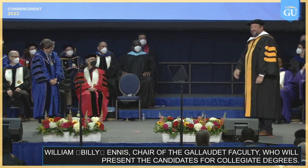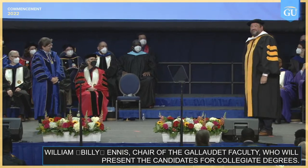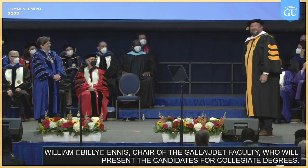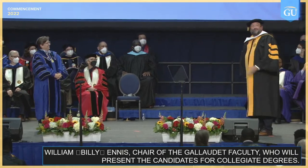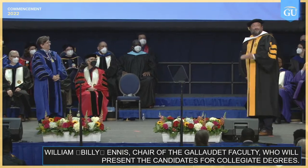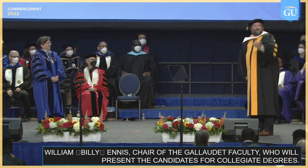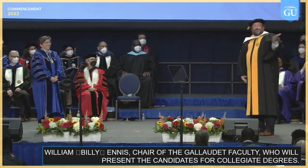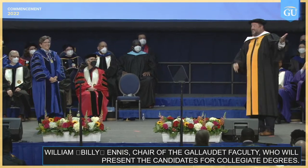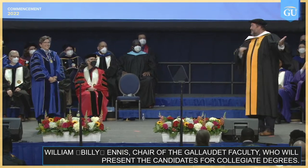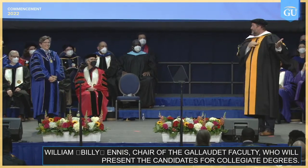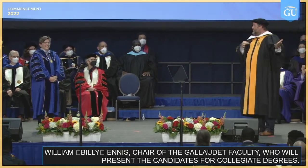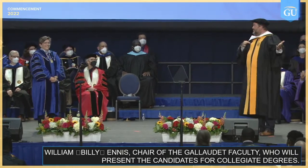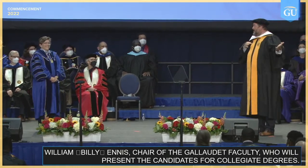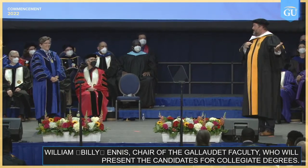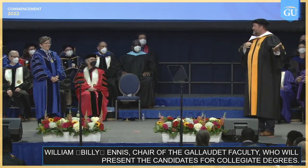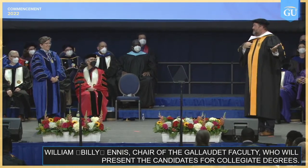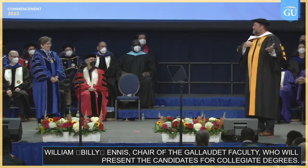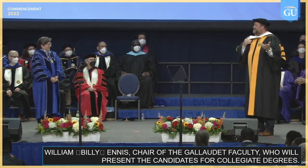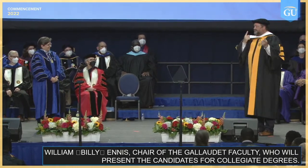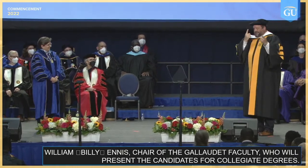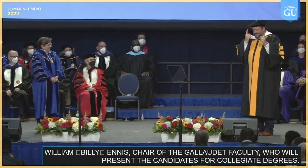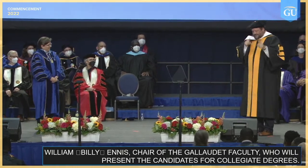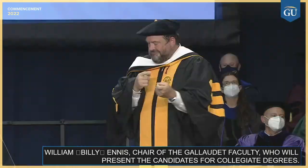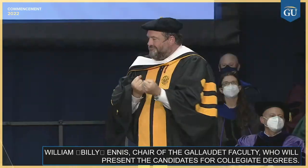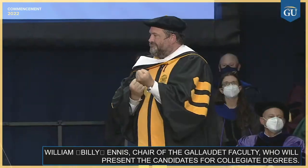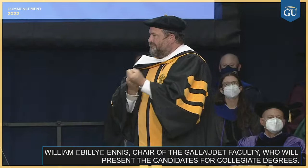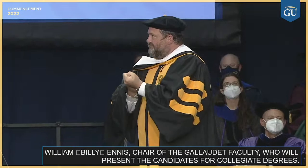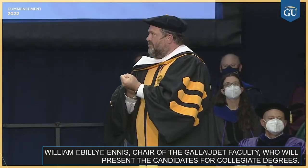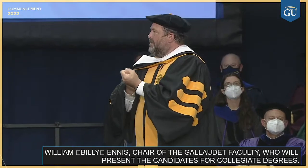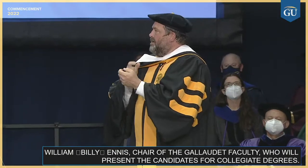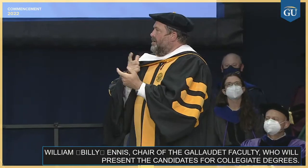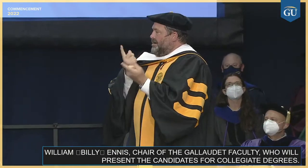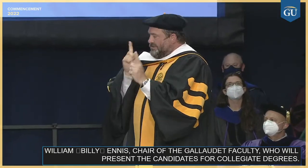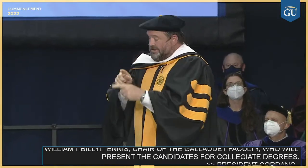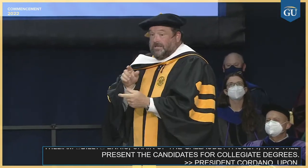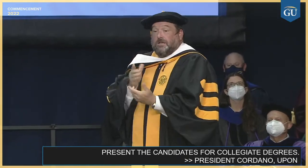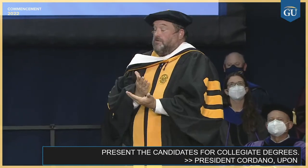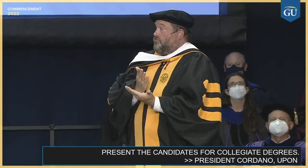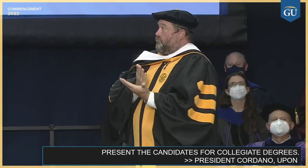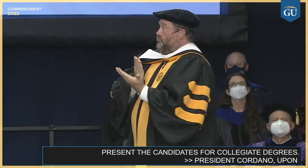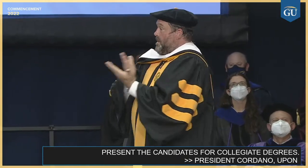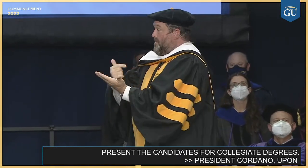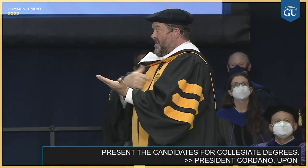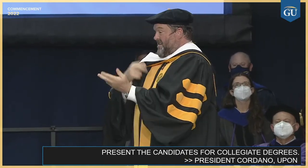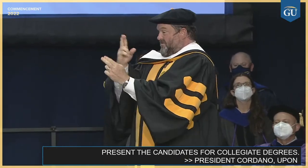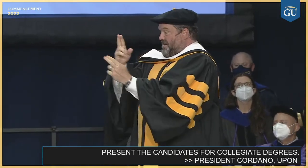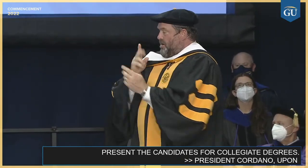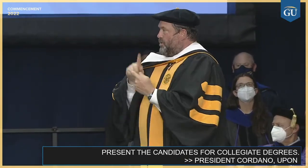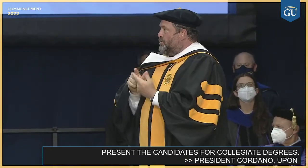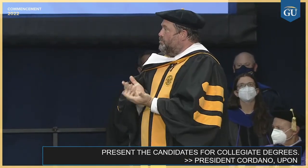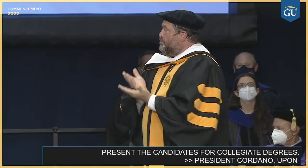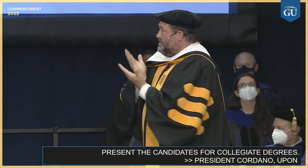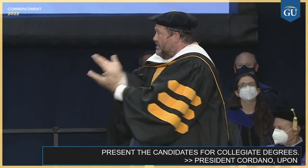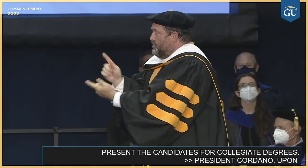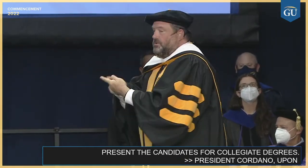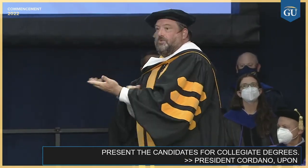President Cordano, upon the recommendation of the faculty, I have the honor